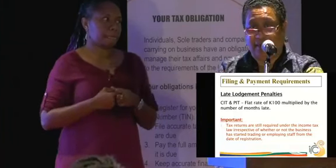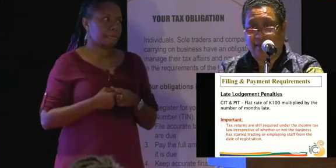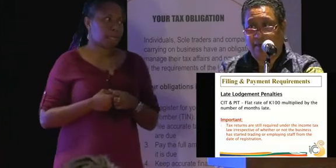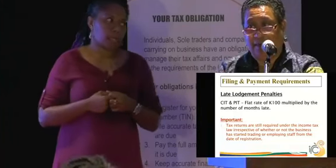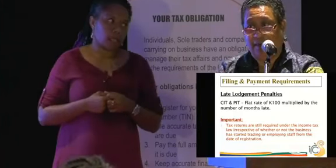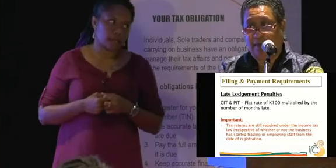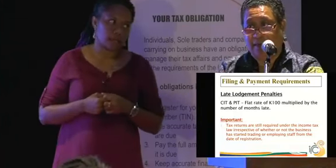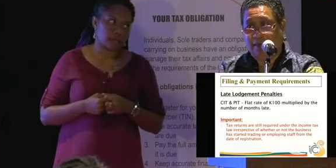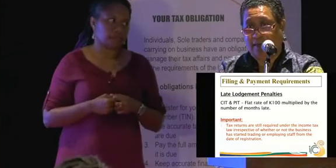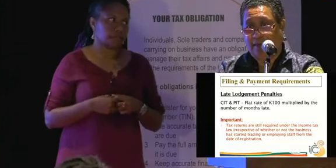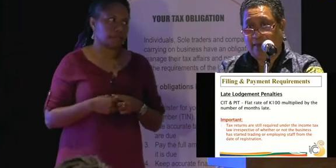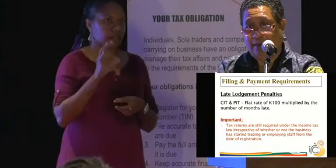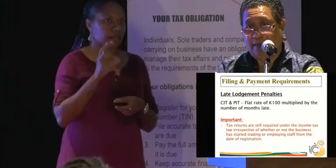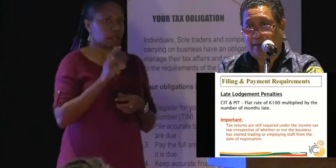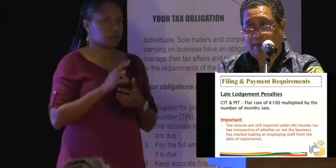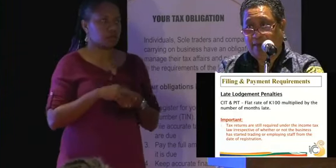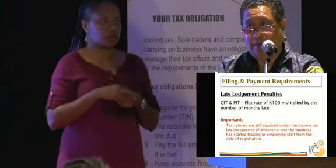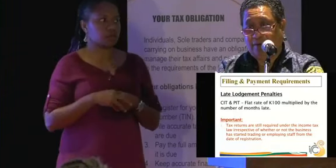nil.